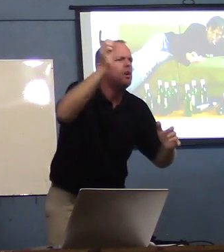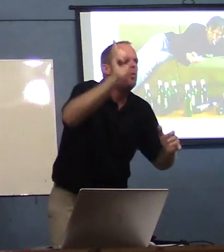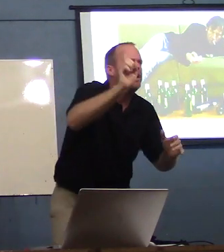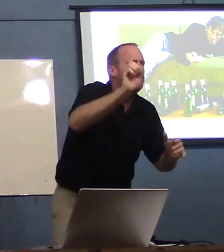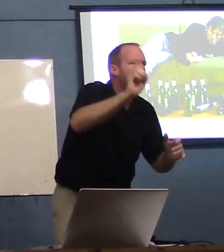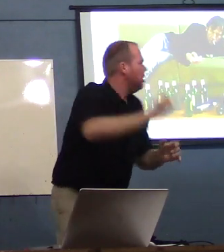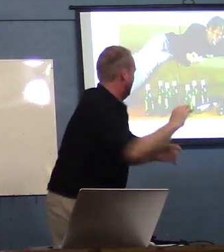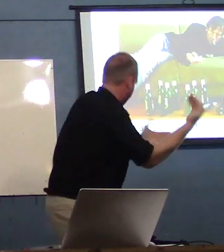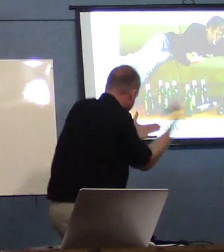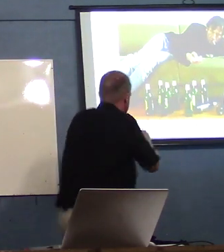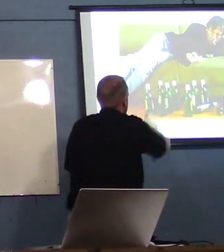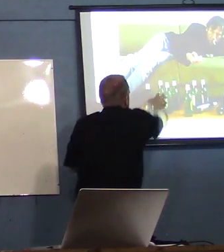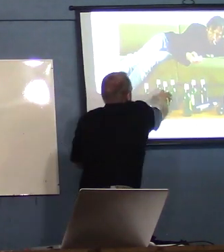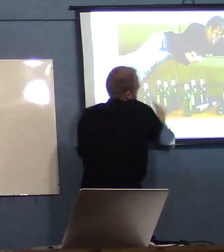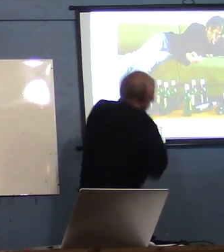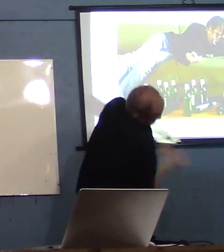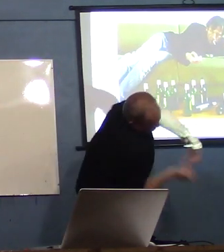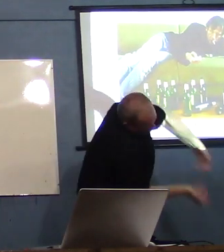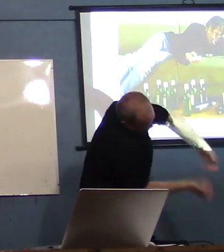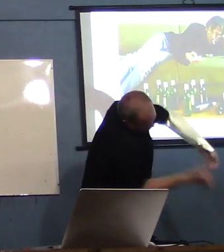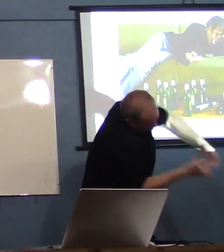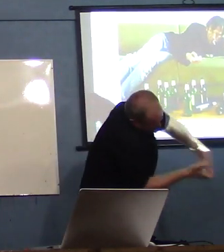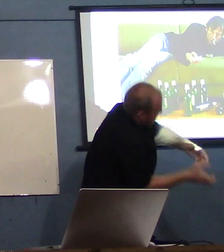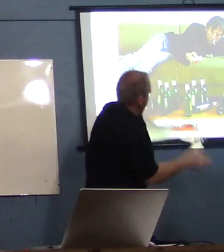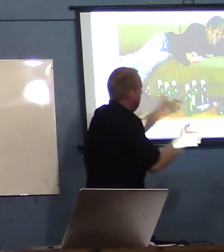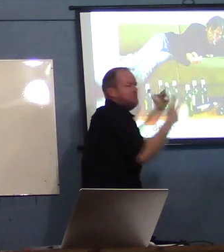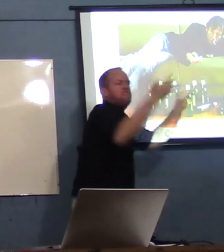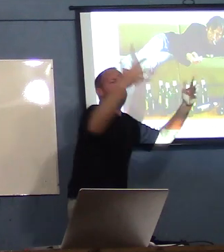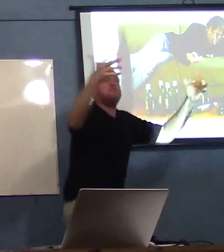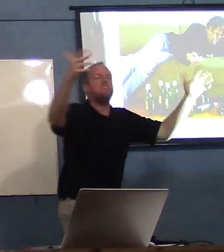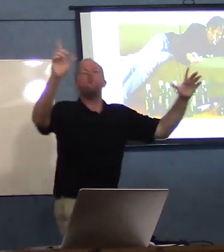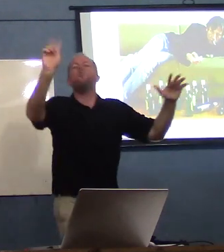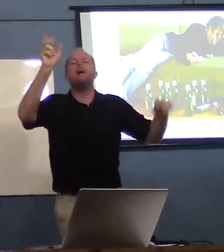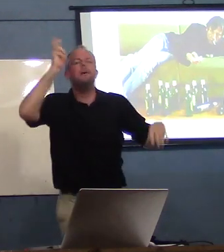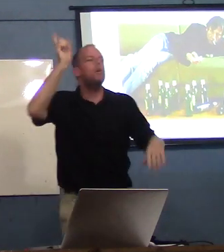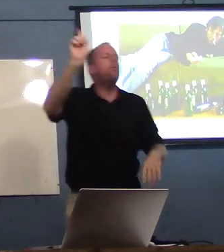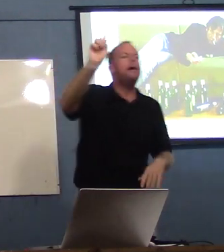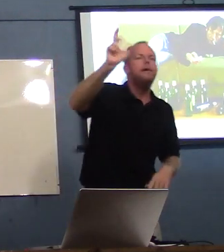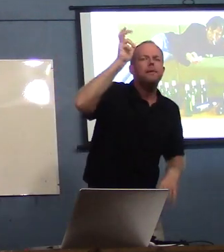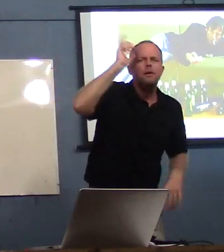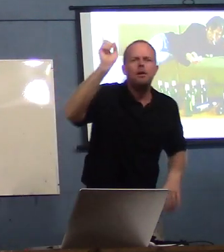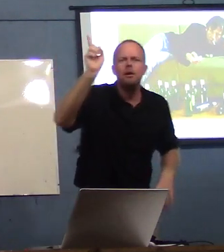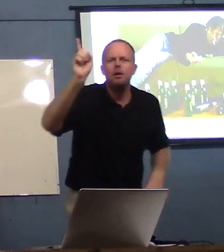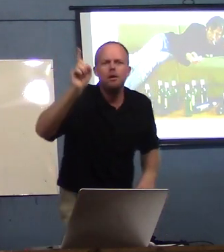So where is the devil? Okay, let's take another bottle and shake it out. Now we shook it out, right? Where is